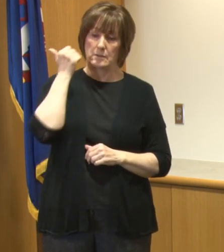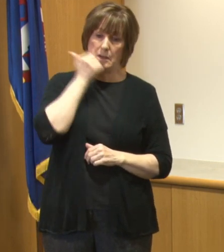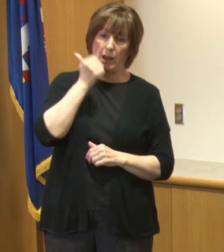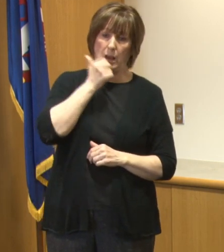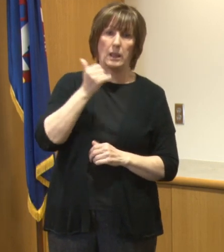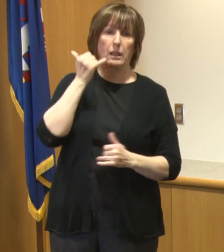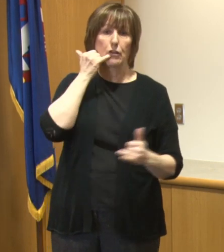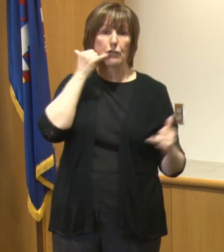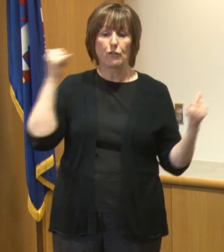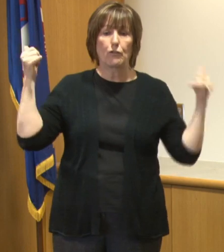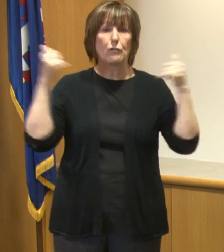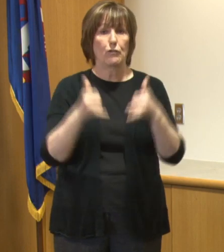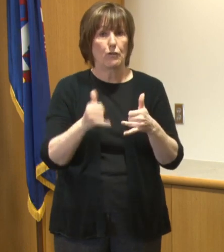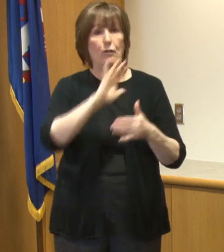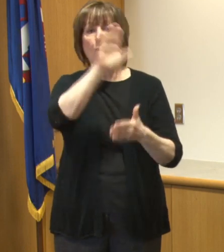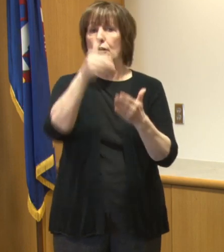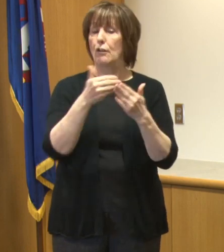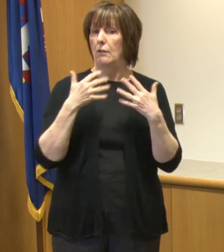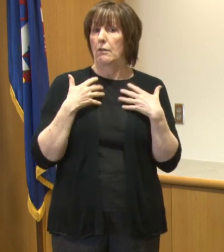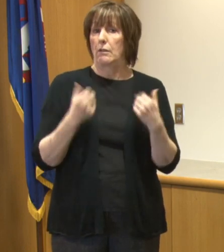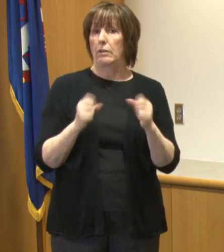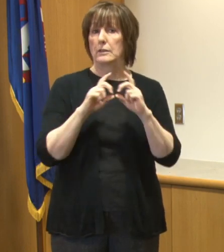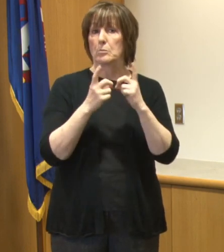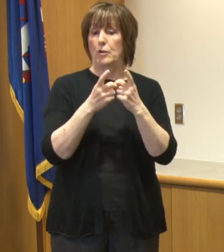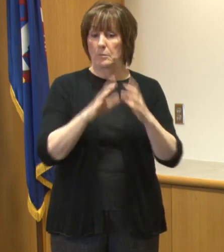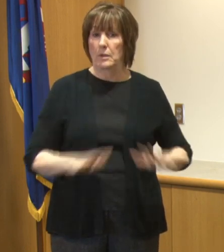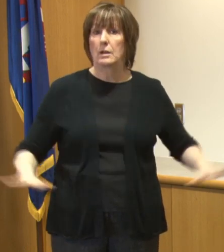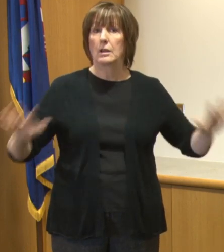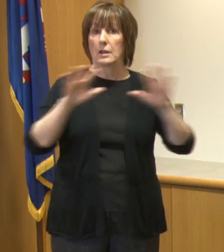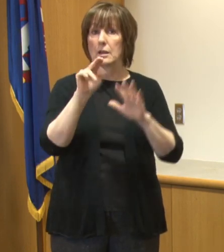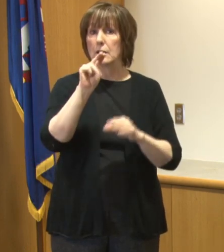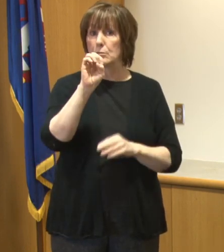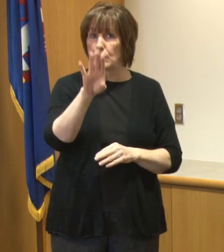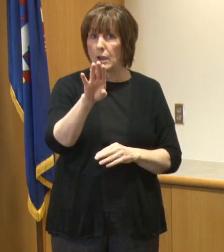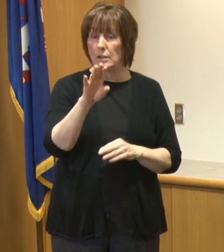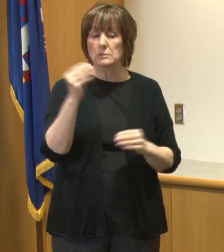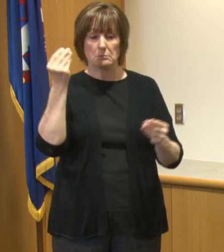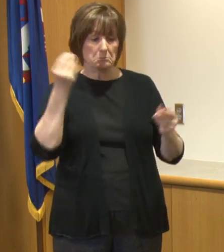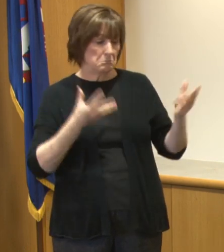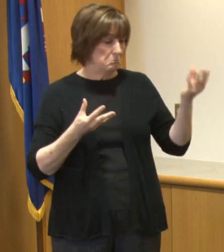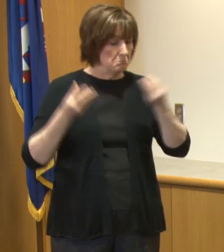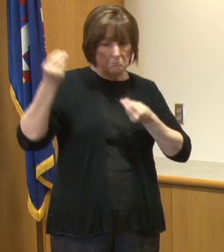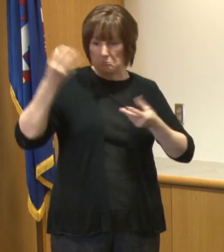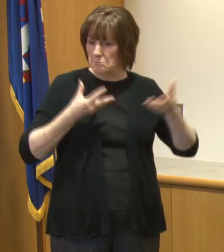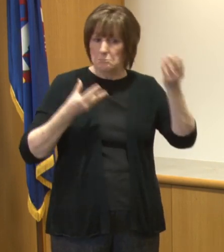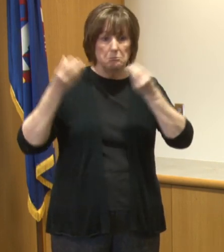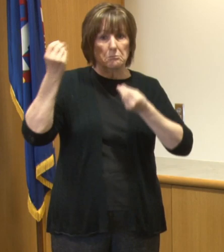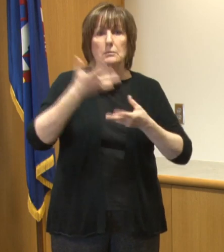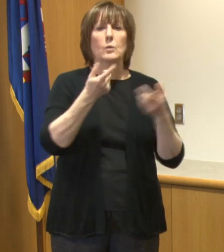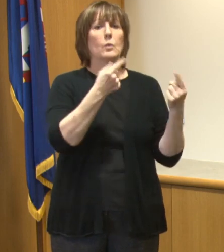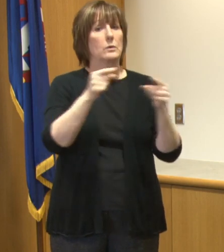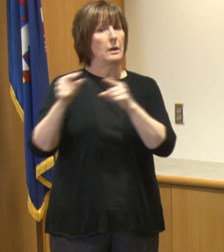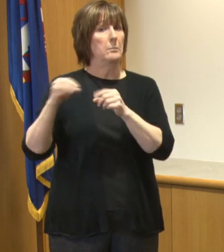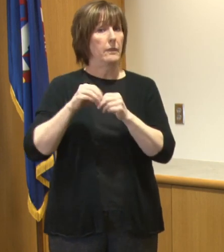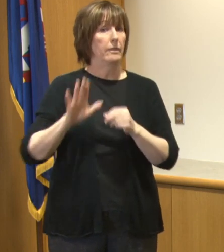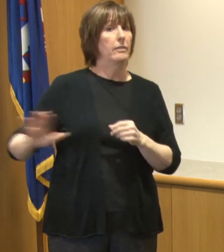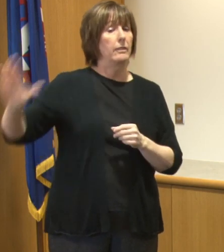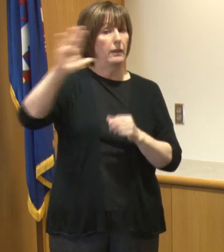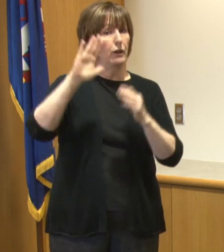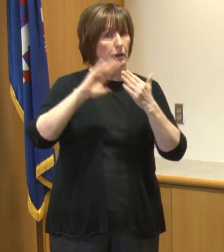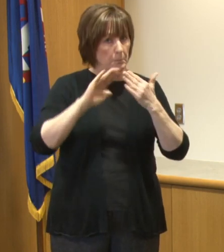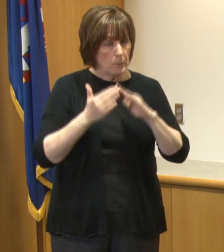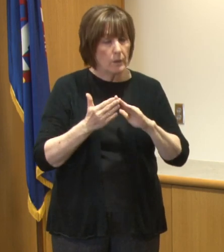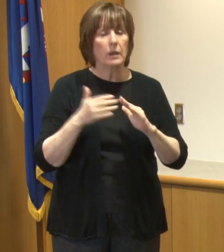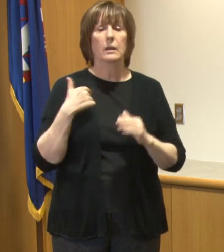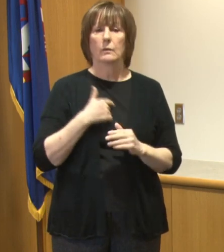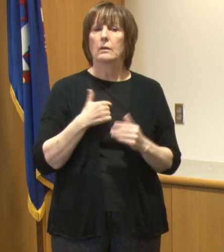with all the health departments across the state, so we're kept apprised of what's happening in the variety of the communities. And actually,